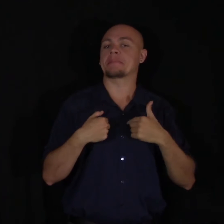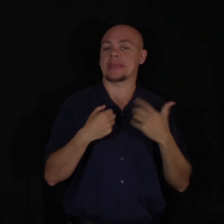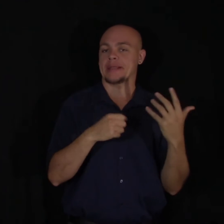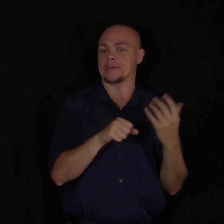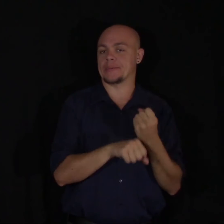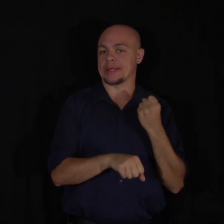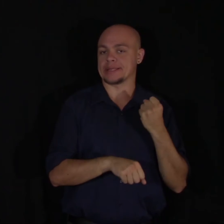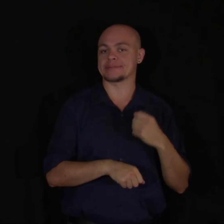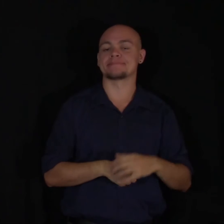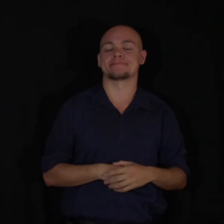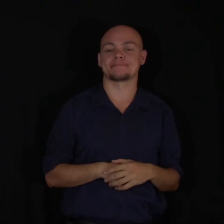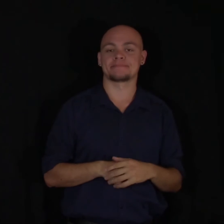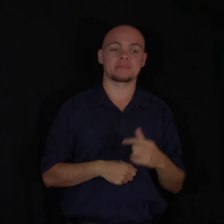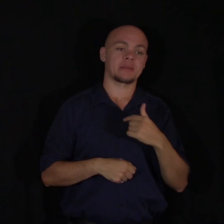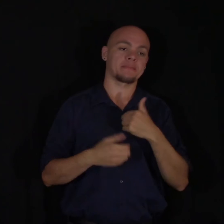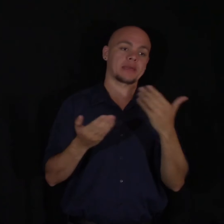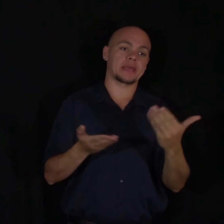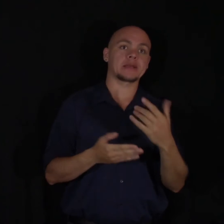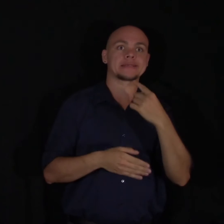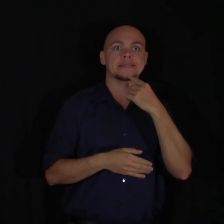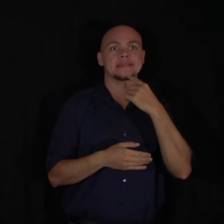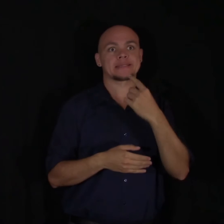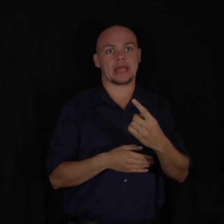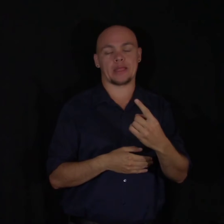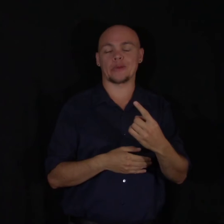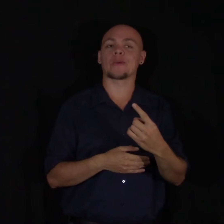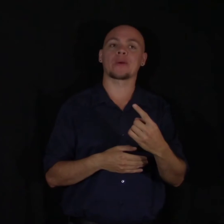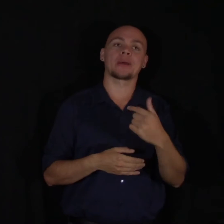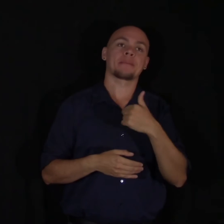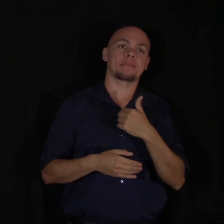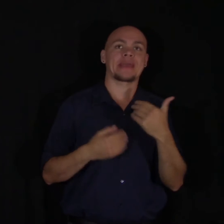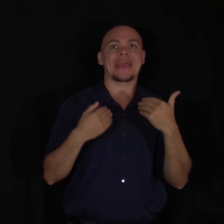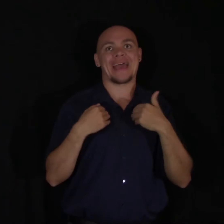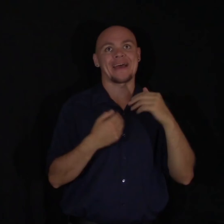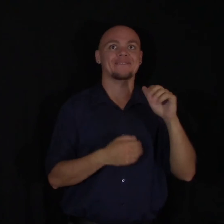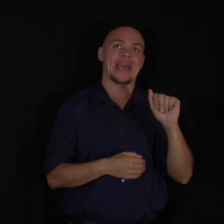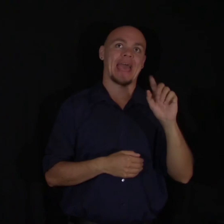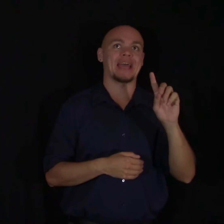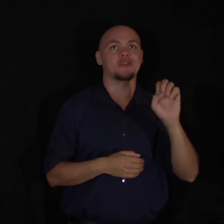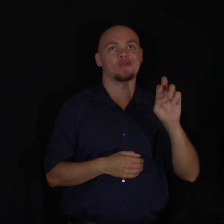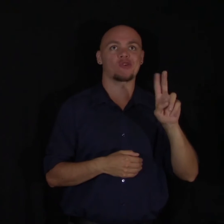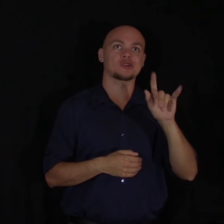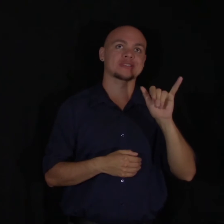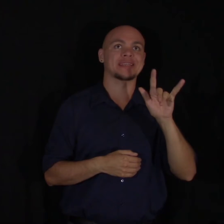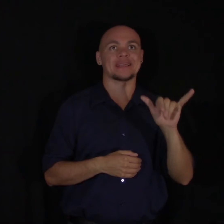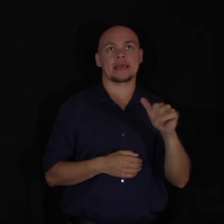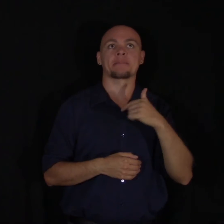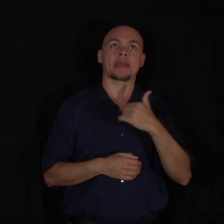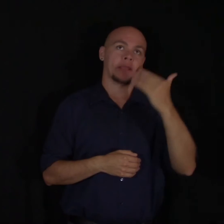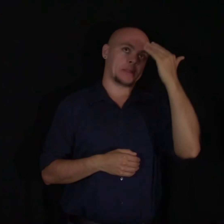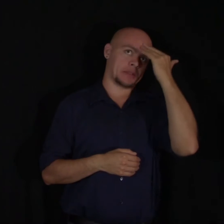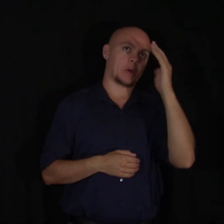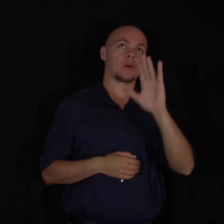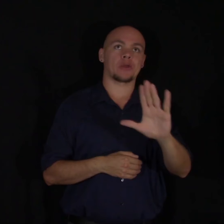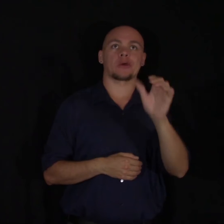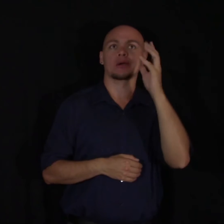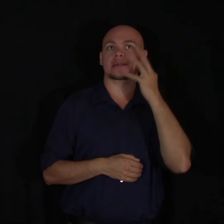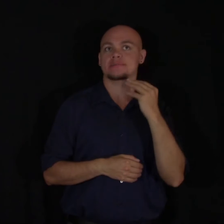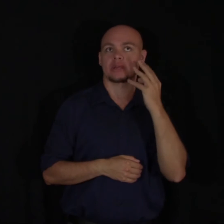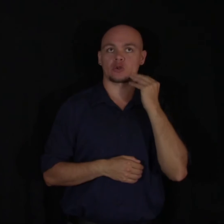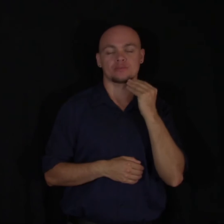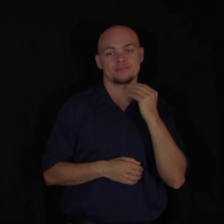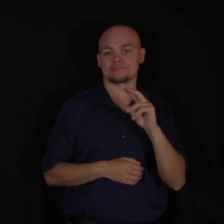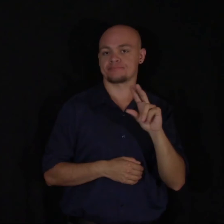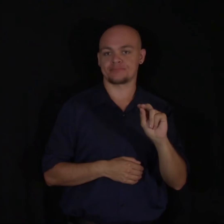And I am not here today to tell you that I have had adversity in my life, and so therefore I know what you're going through. I don't have